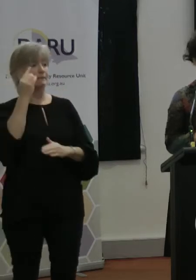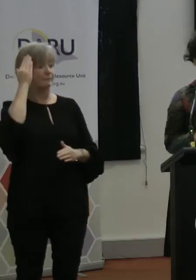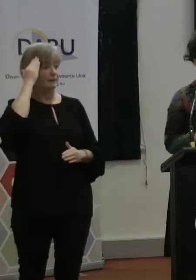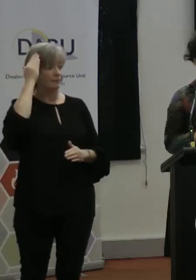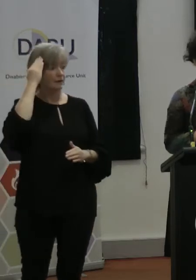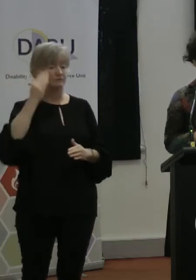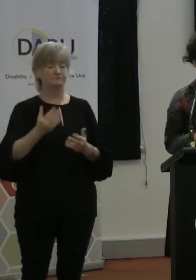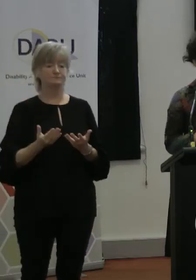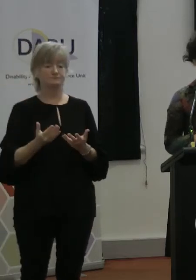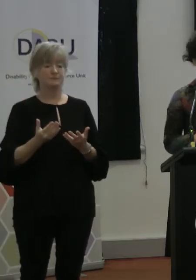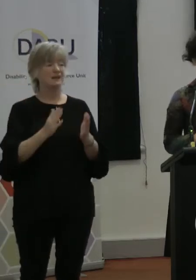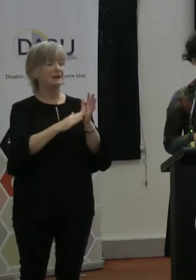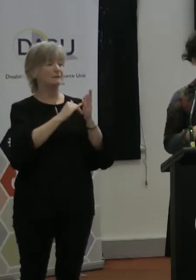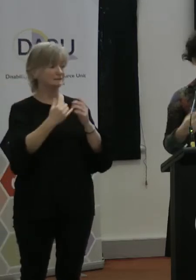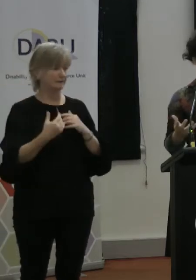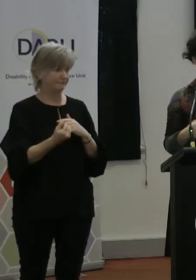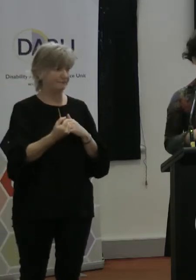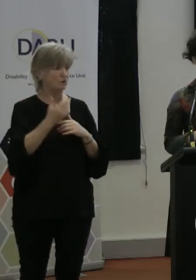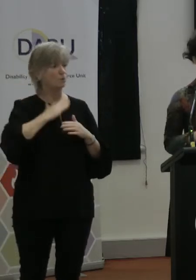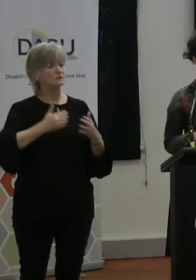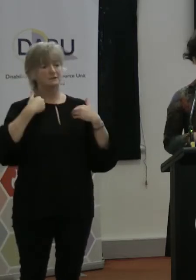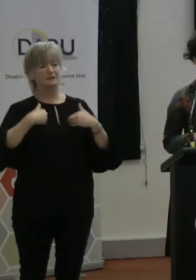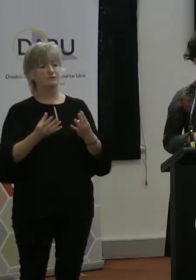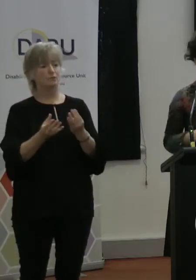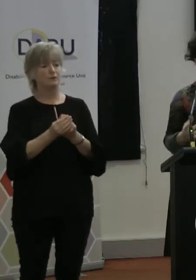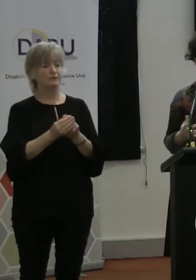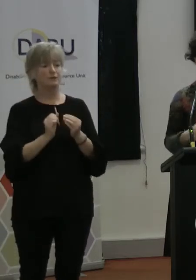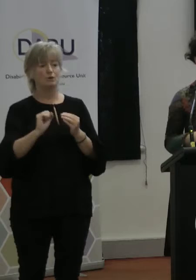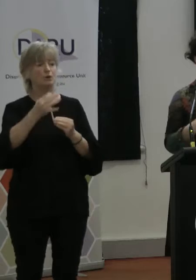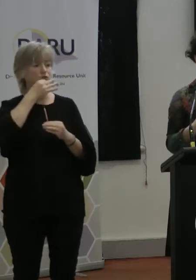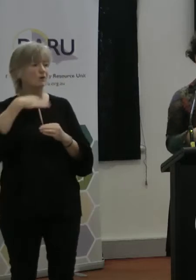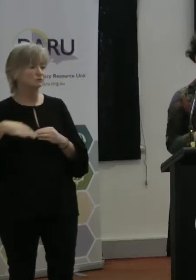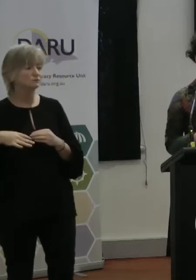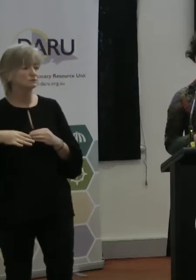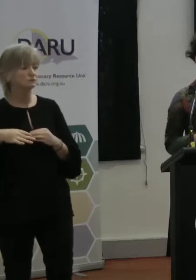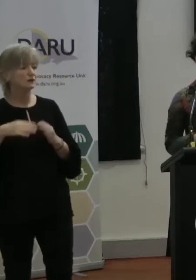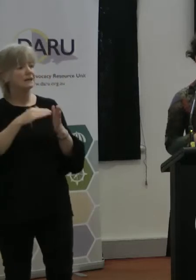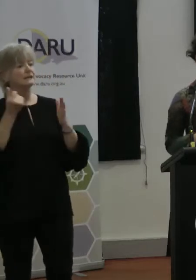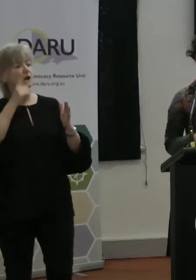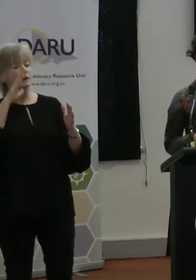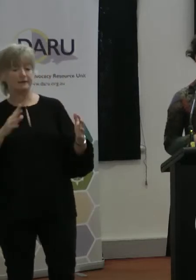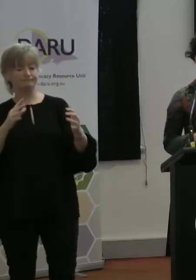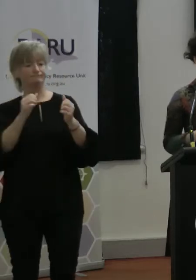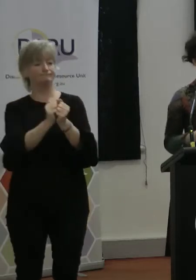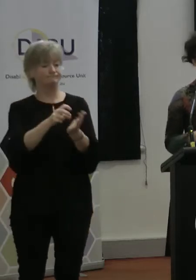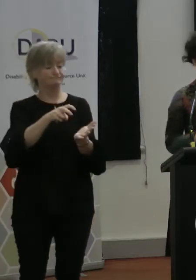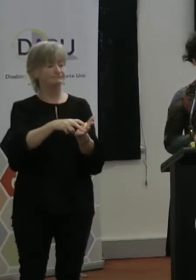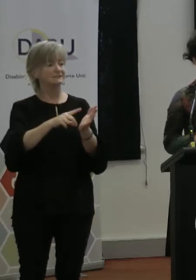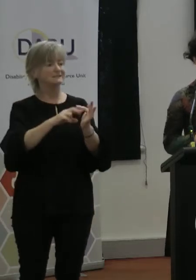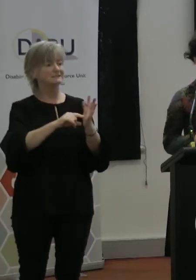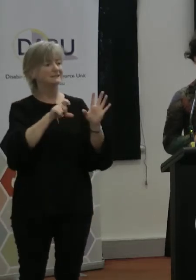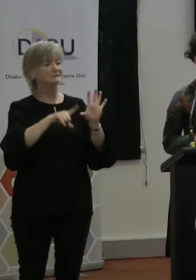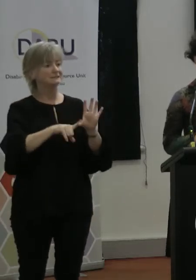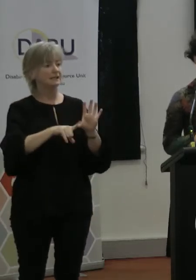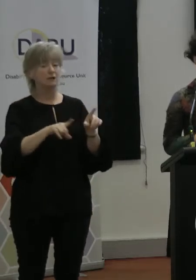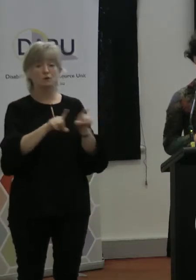has MS, and she wants to live with her child, and they can now enter into a tenancy agreement. Also a case of a